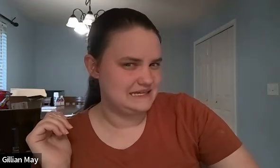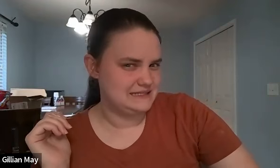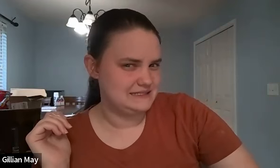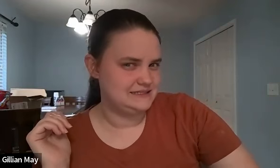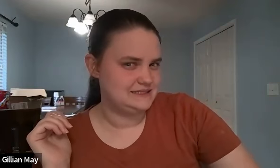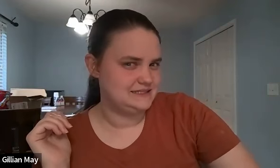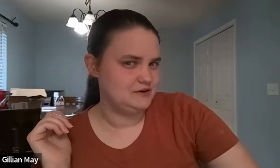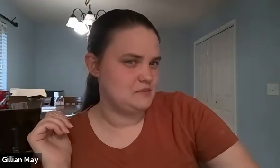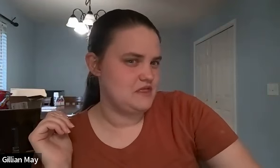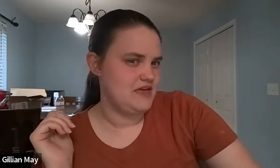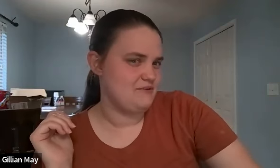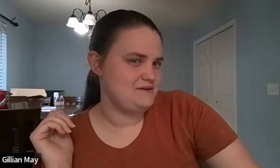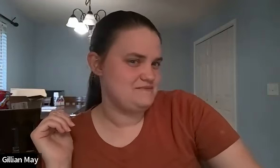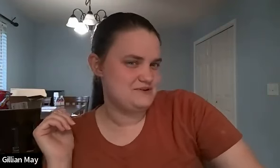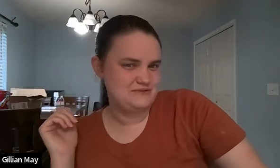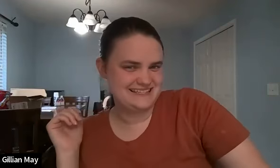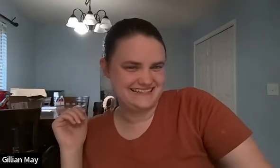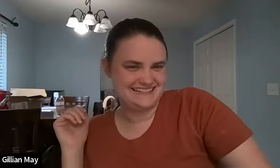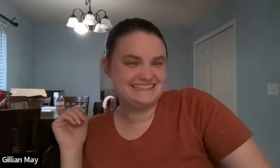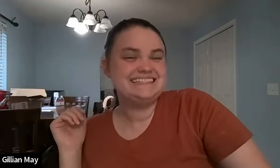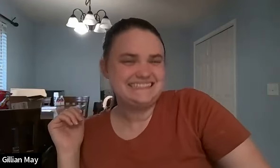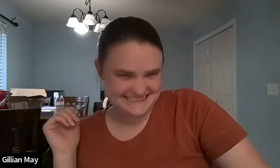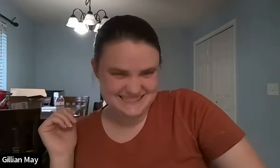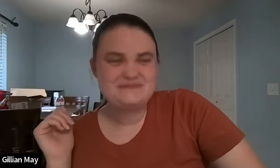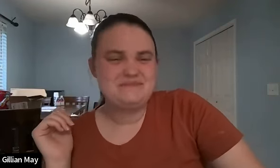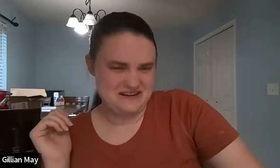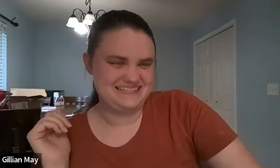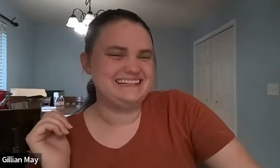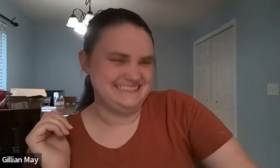President. You remember that one? President. President.